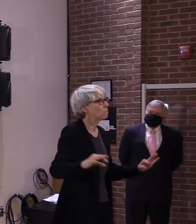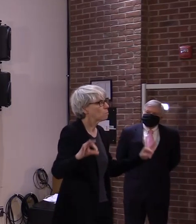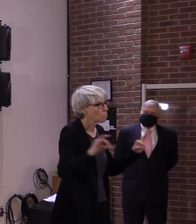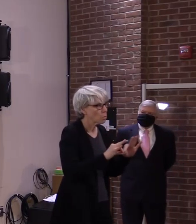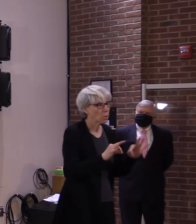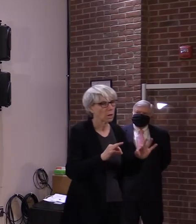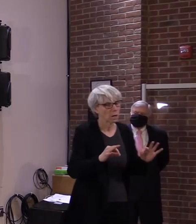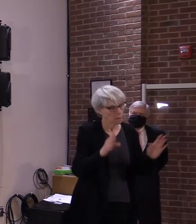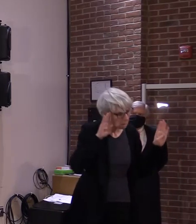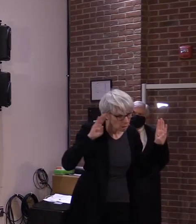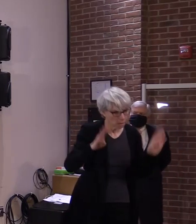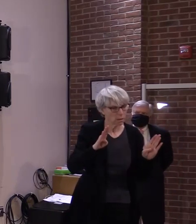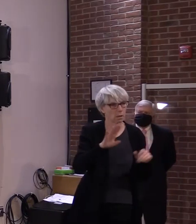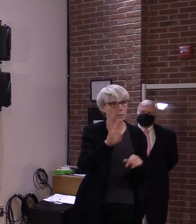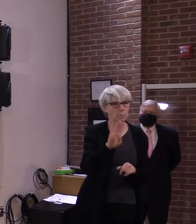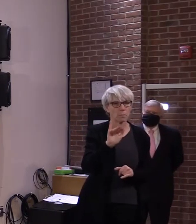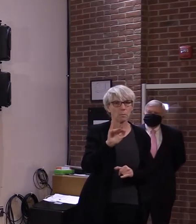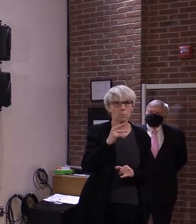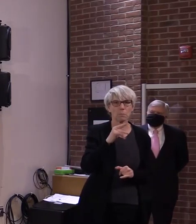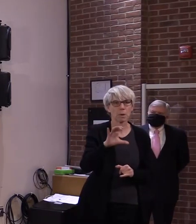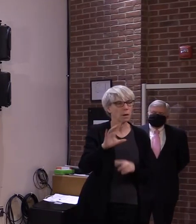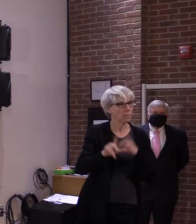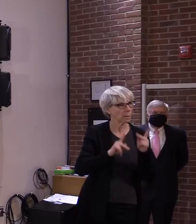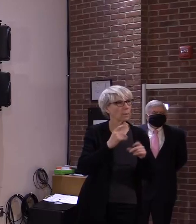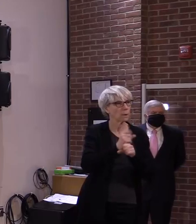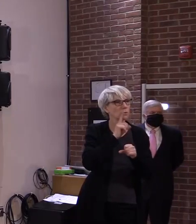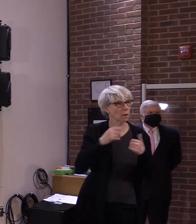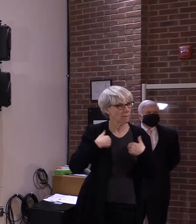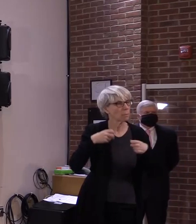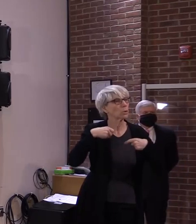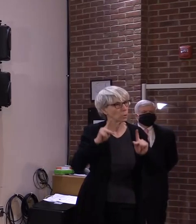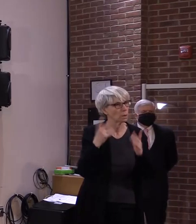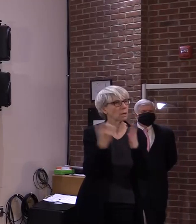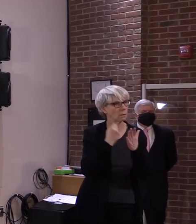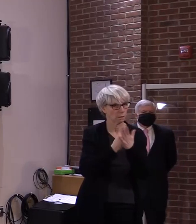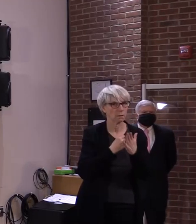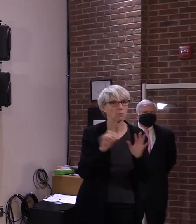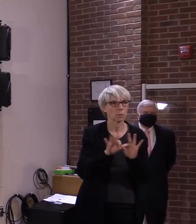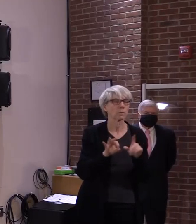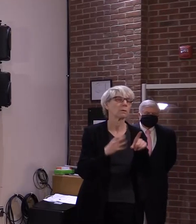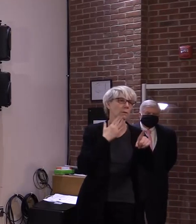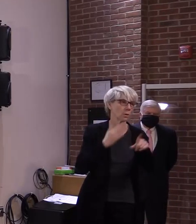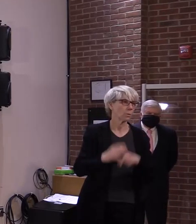that members of that community have to access the vaccine.